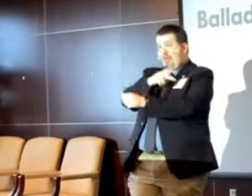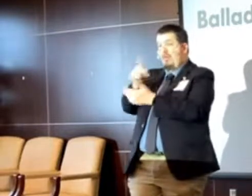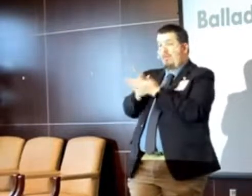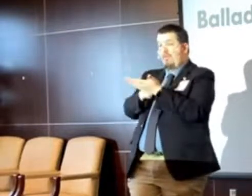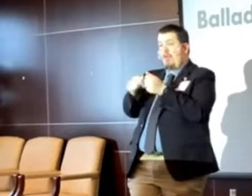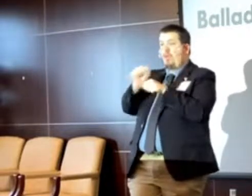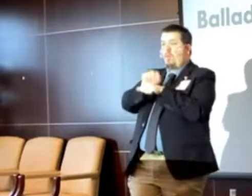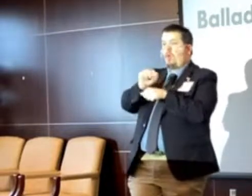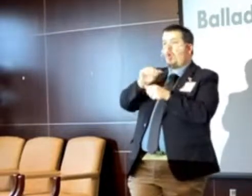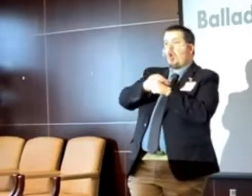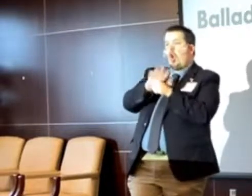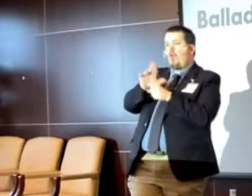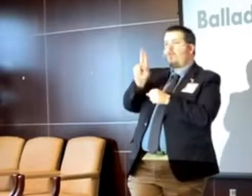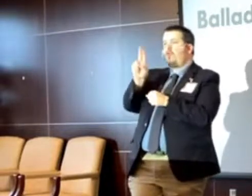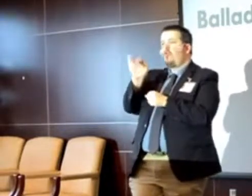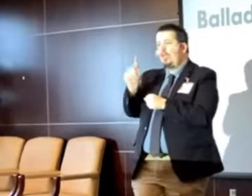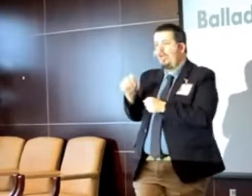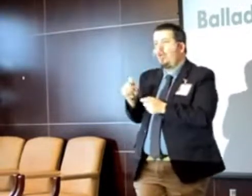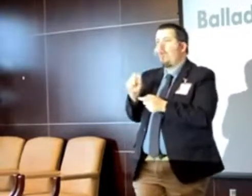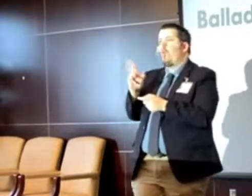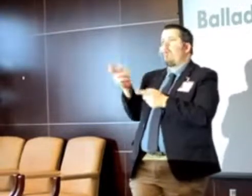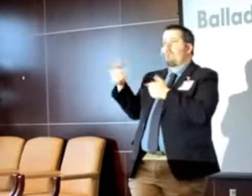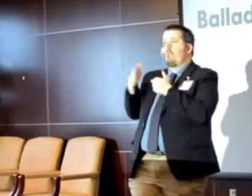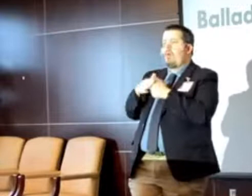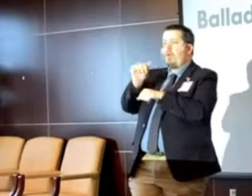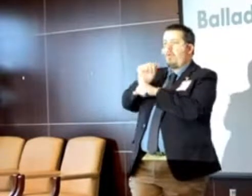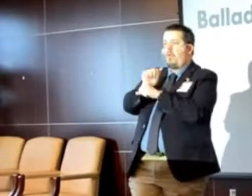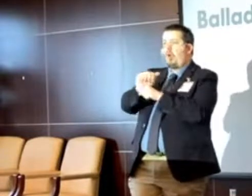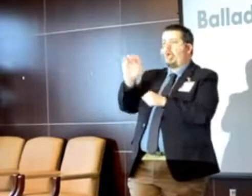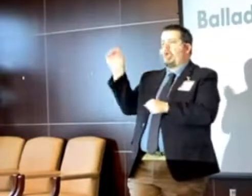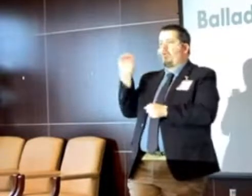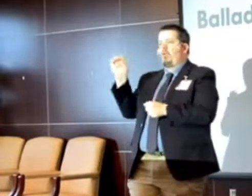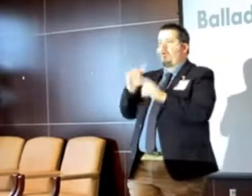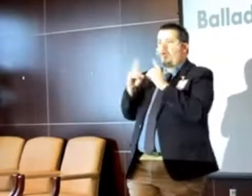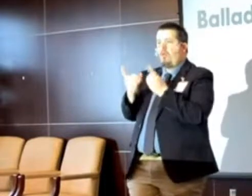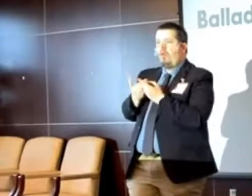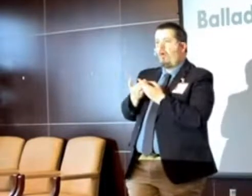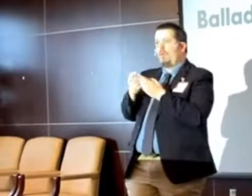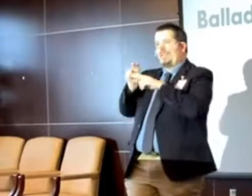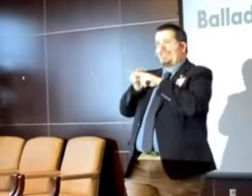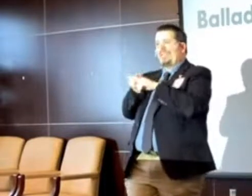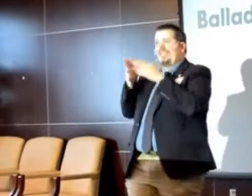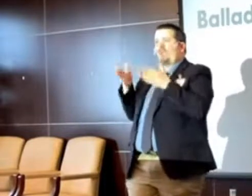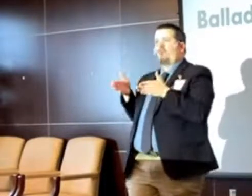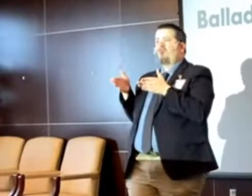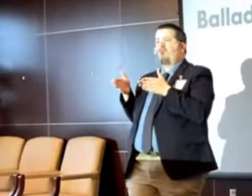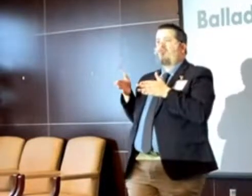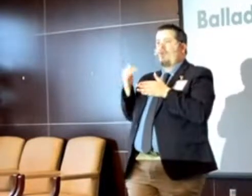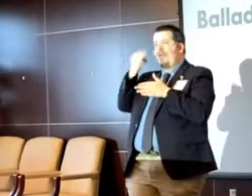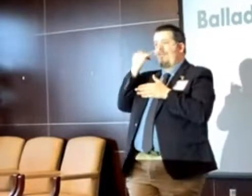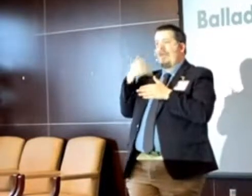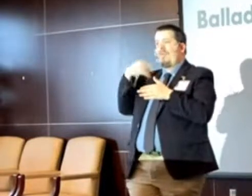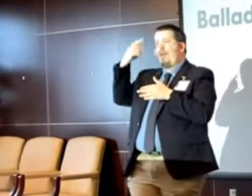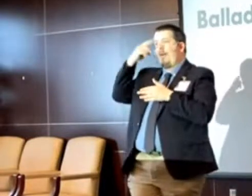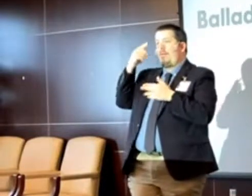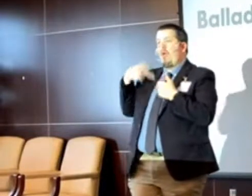a COVID unit. It's possible they can work in the emergency department as a sitter. When we have mental health holds, as I've mentioned,